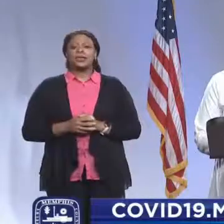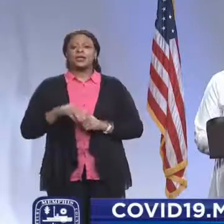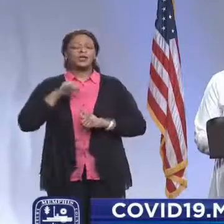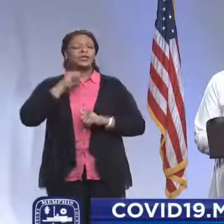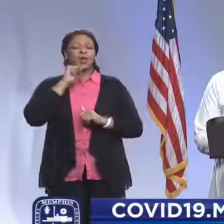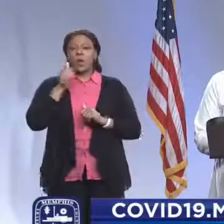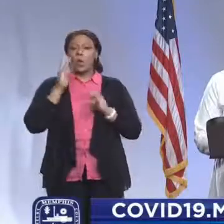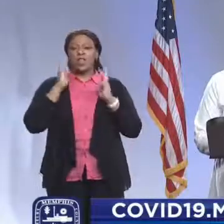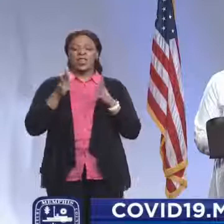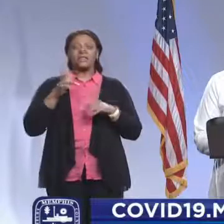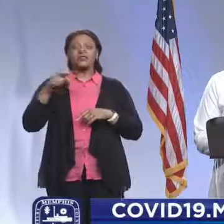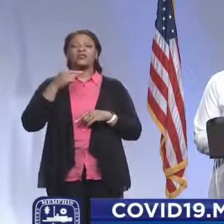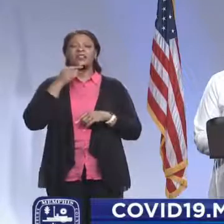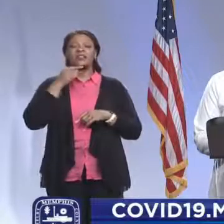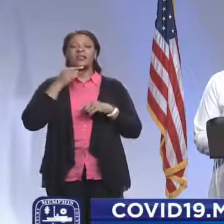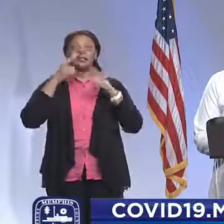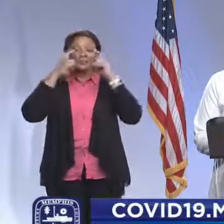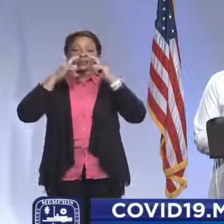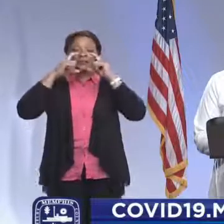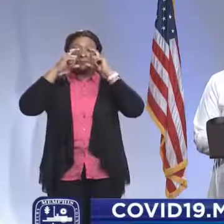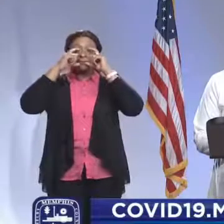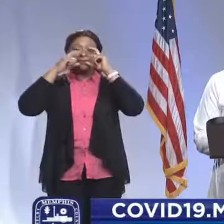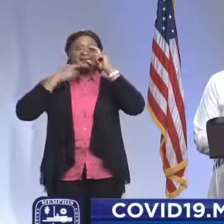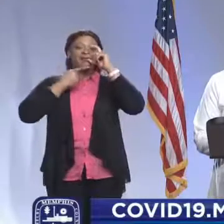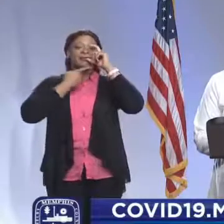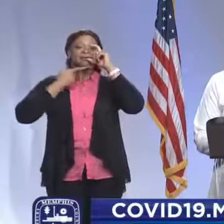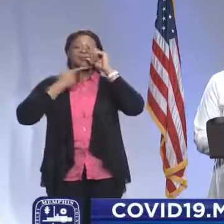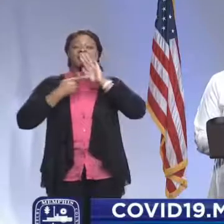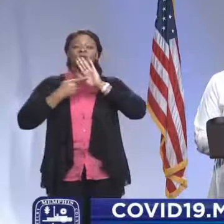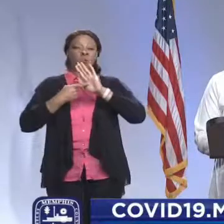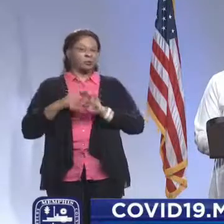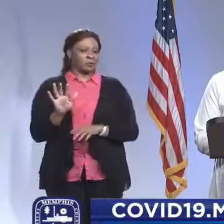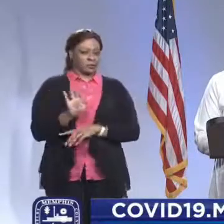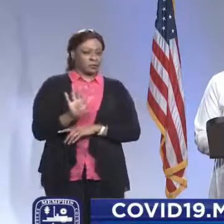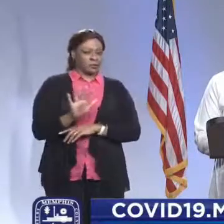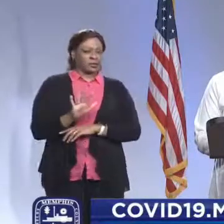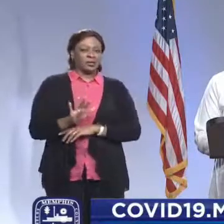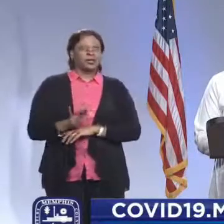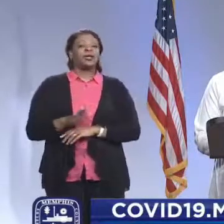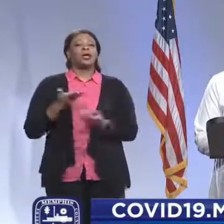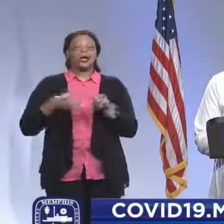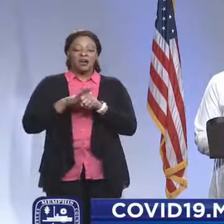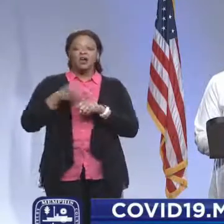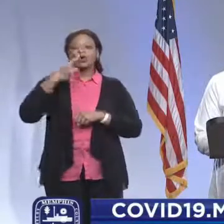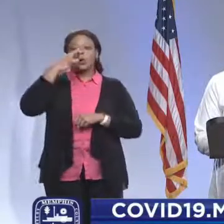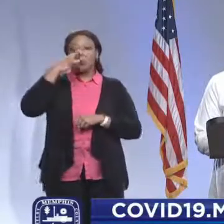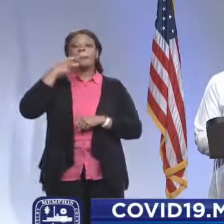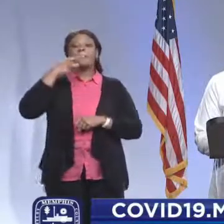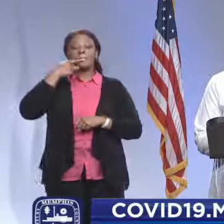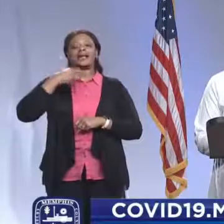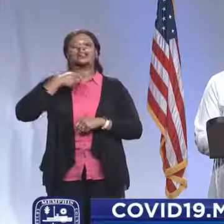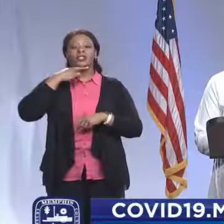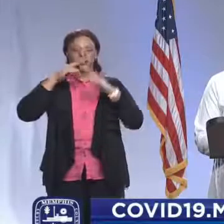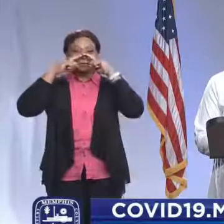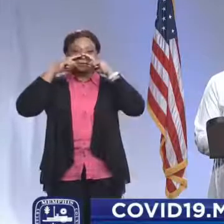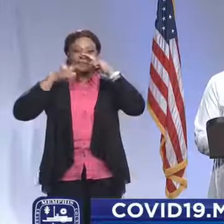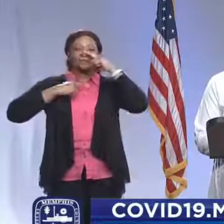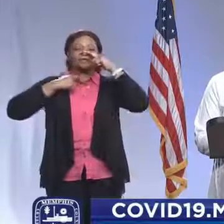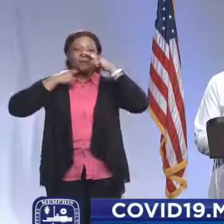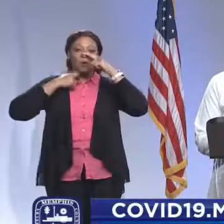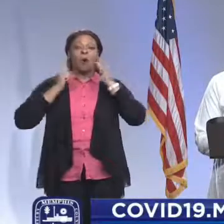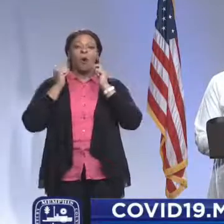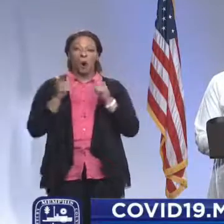Don't leave your chin exposed. As I said earlier, it should cover the nose, mouth, and chin, and it should fit